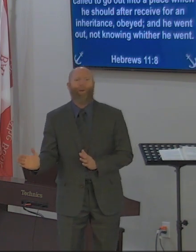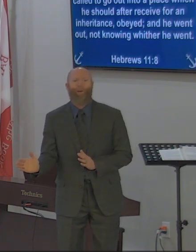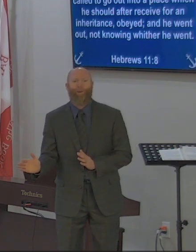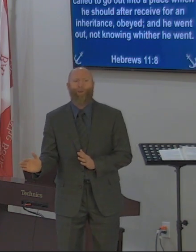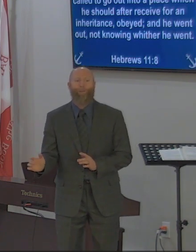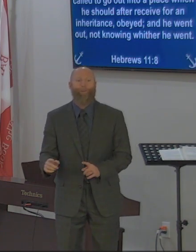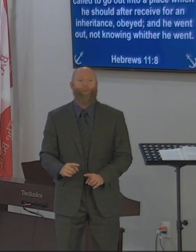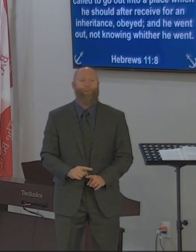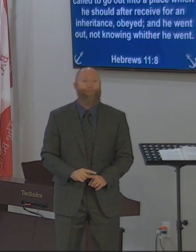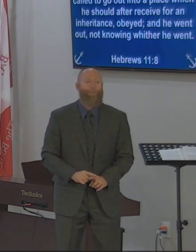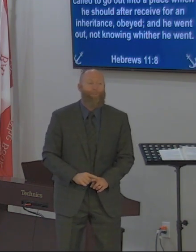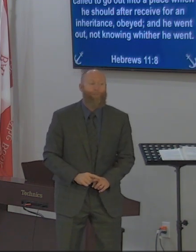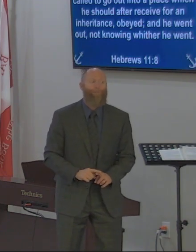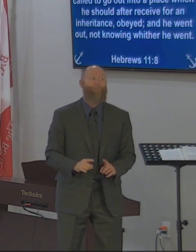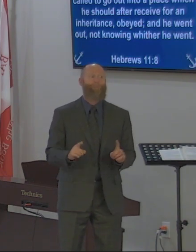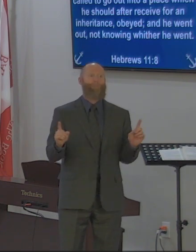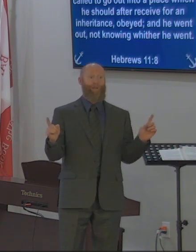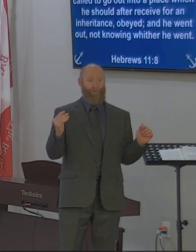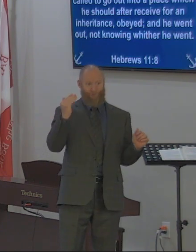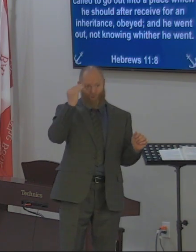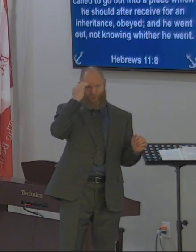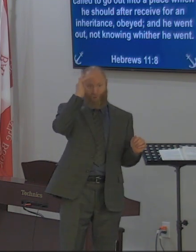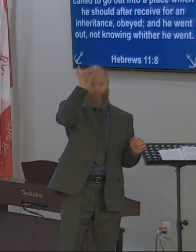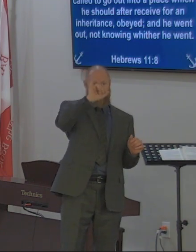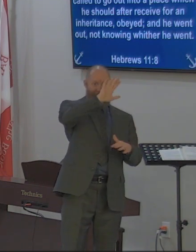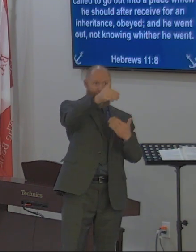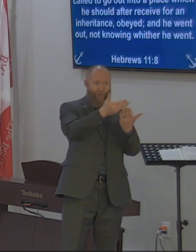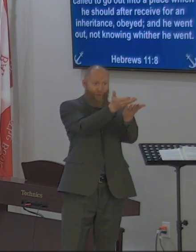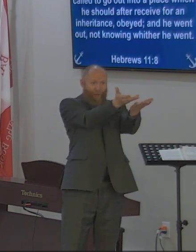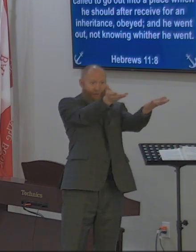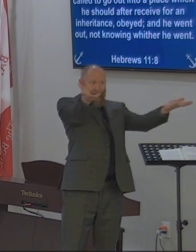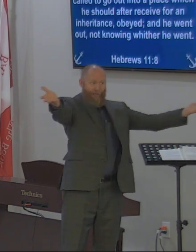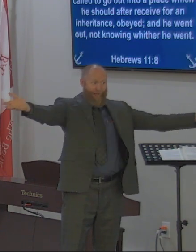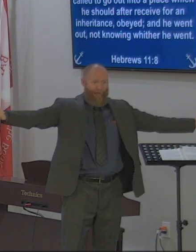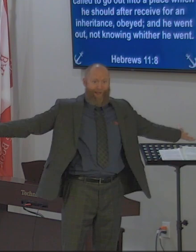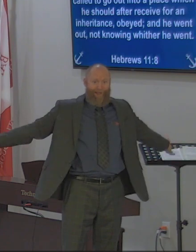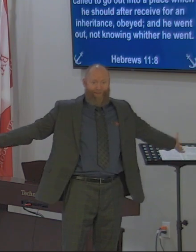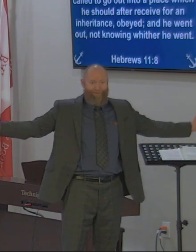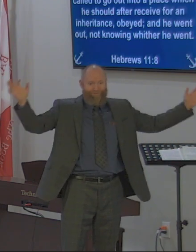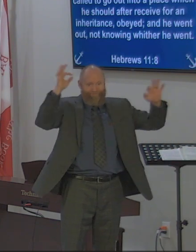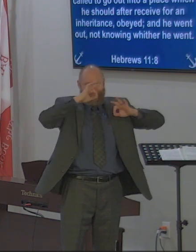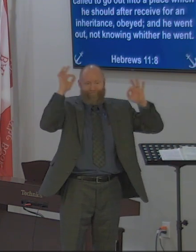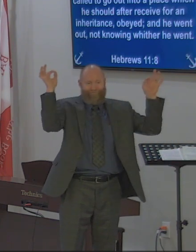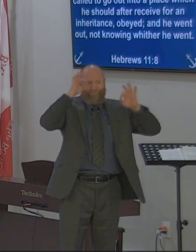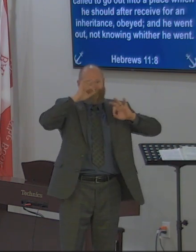okay, what are the obstacles that I'm going to have? What are the challenges that are going to be ahead of me here?